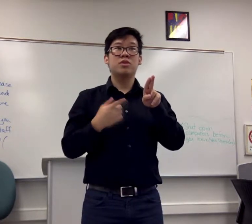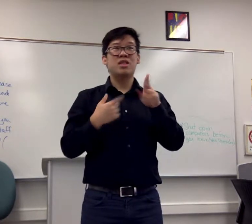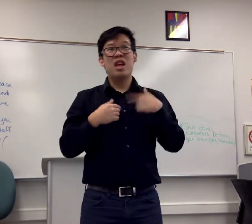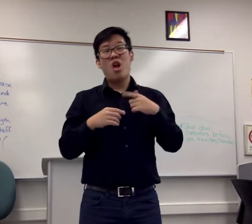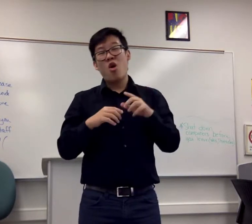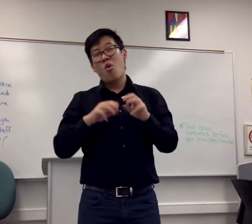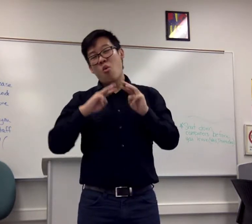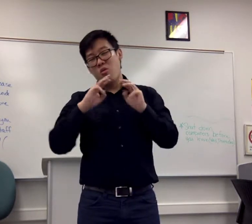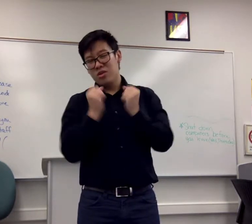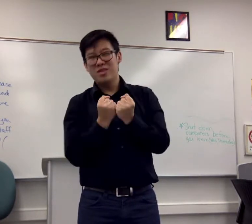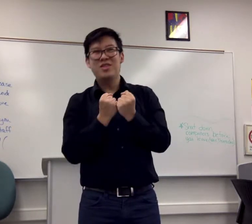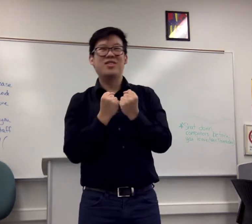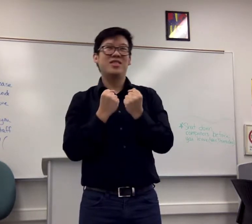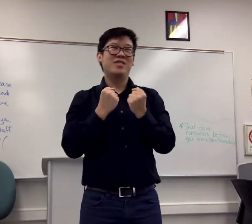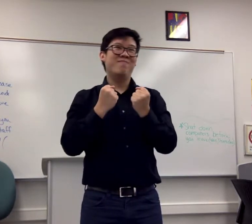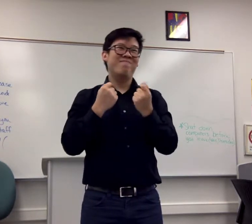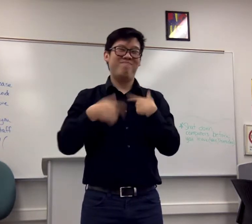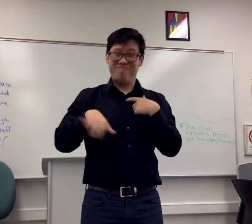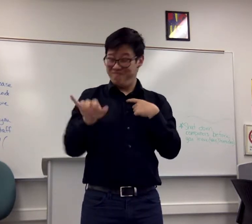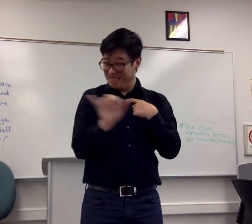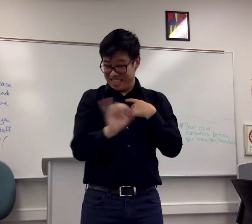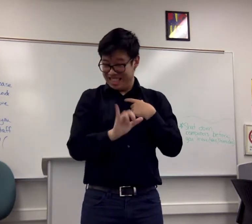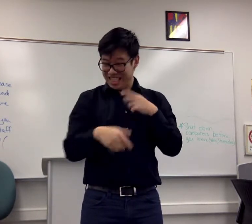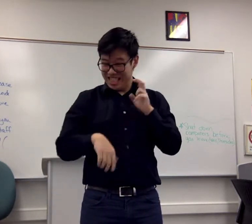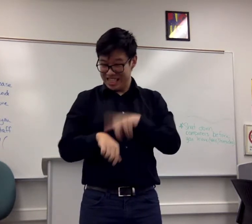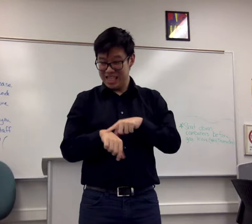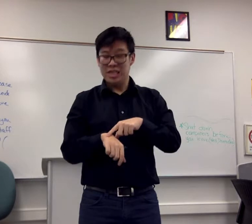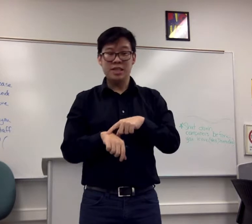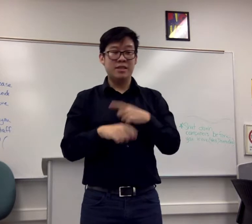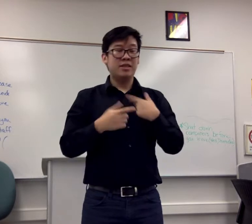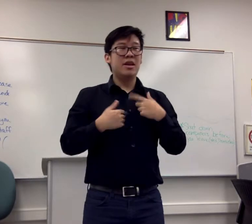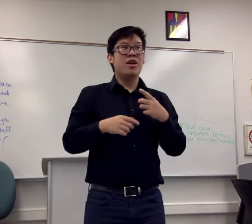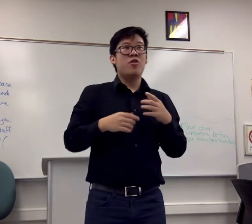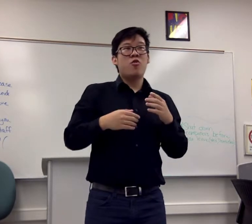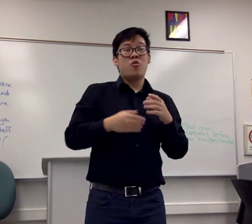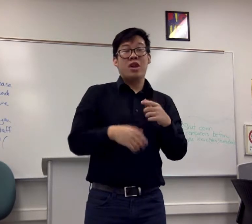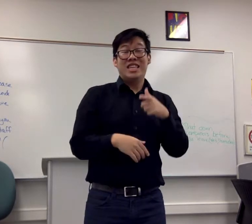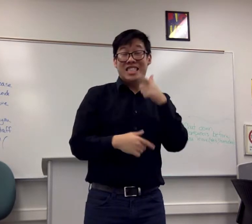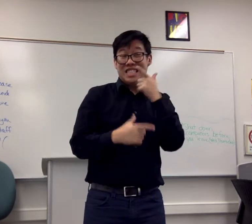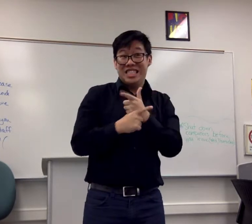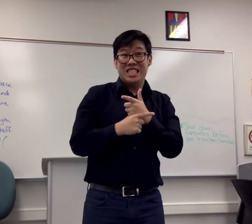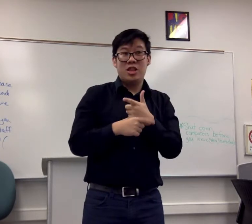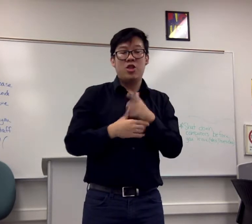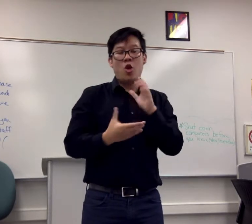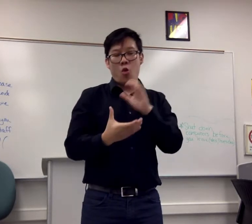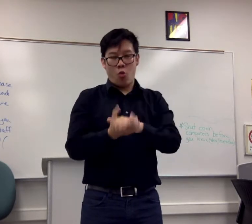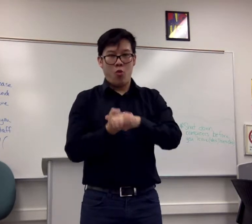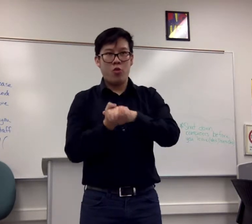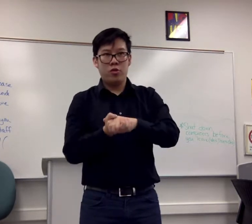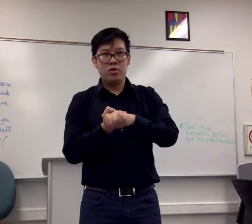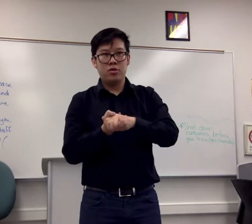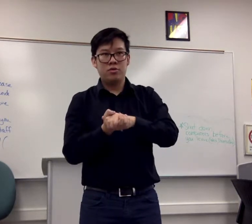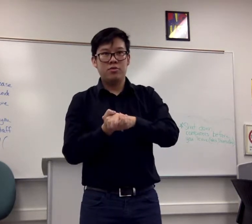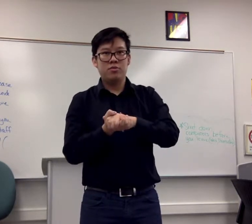as your sister's wedding. Your friend has offered to add your name to the list of attendees.